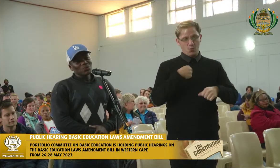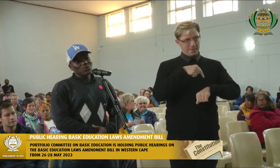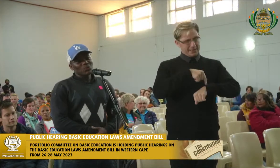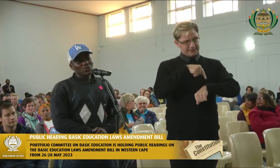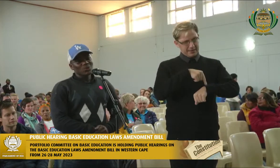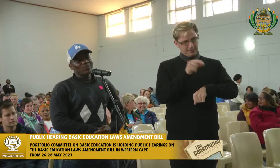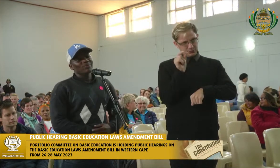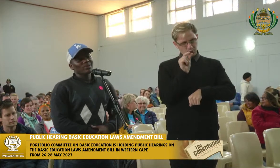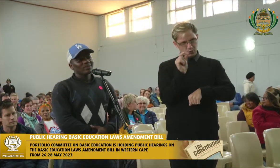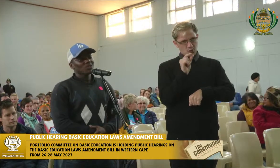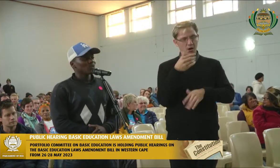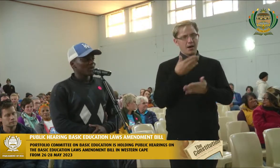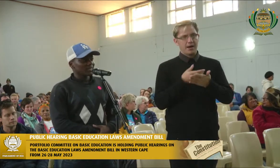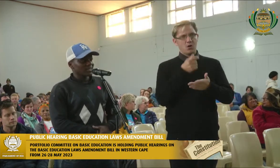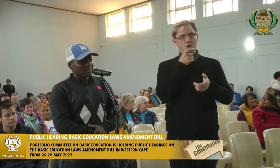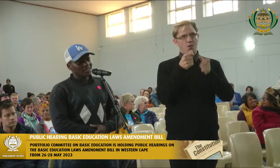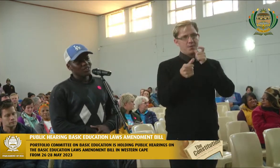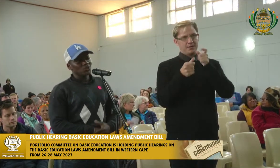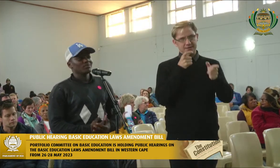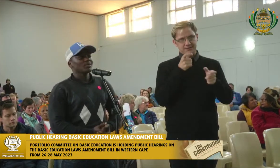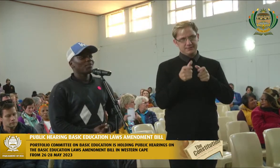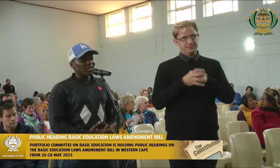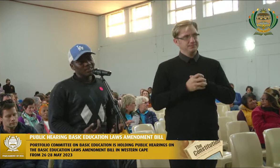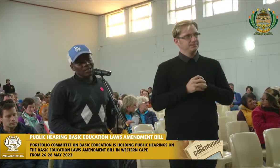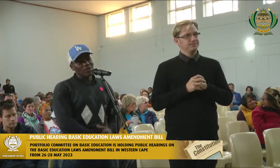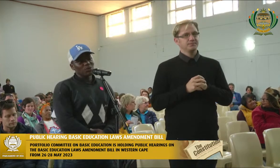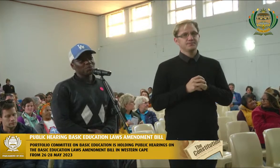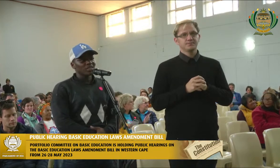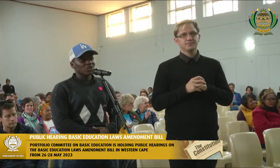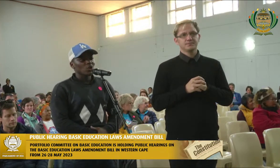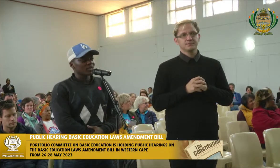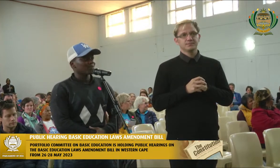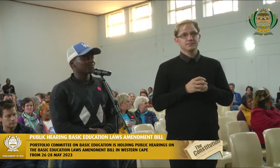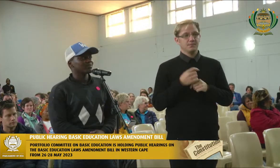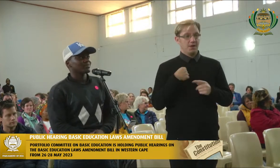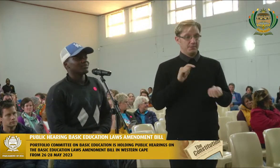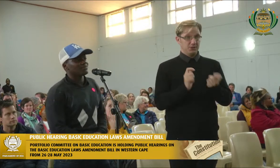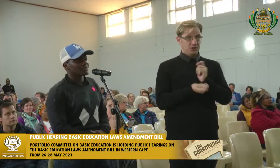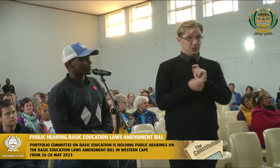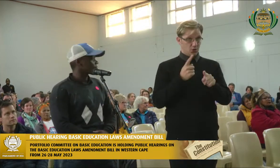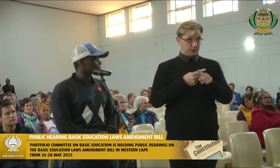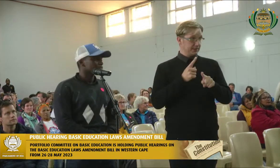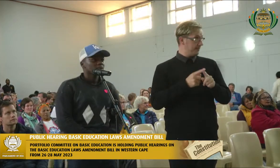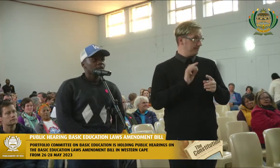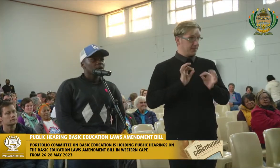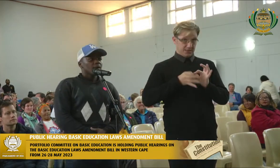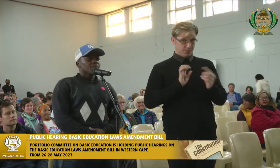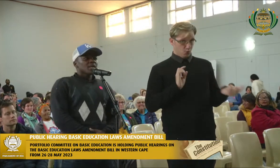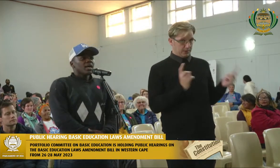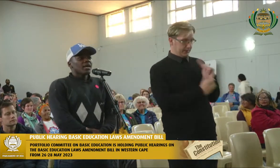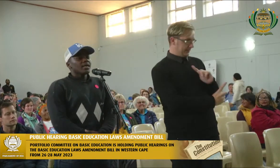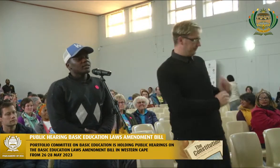time to address this issue. But I will speak in Xhosa.